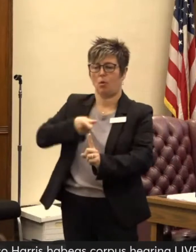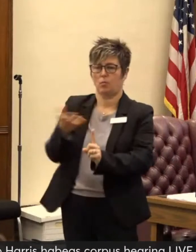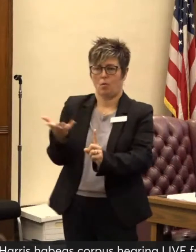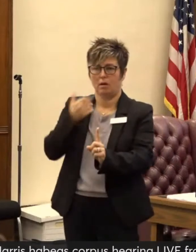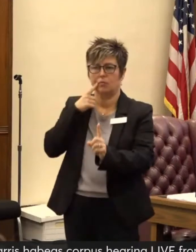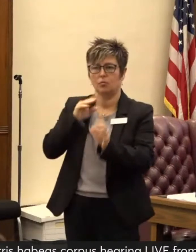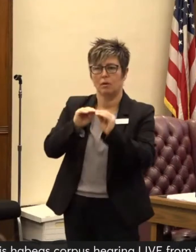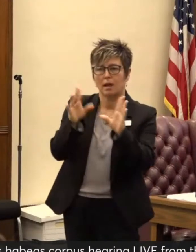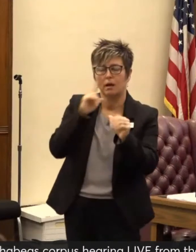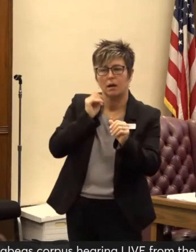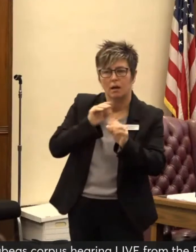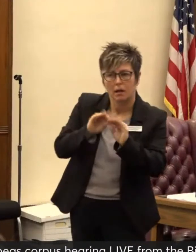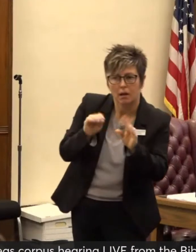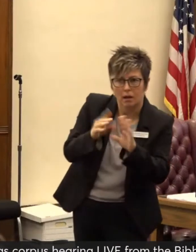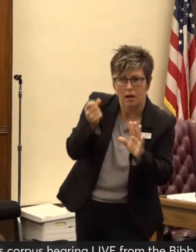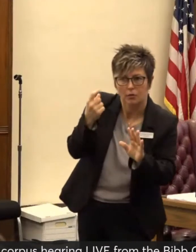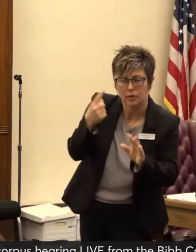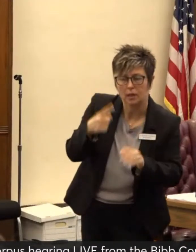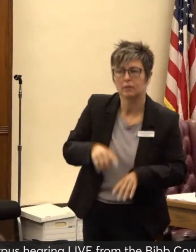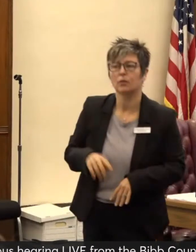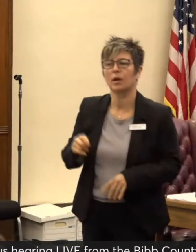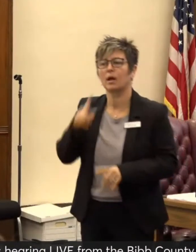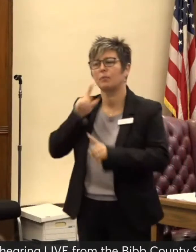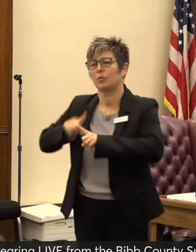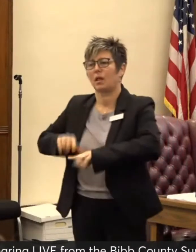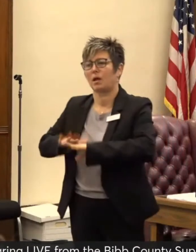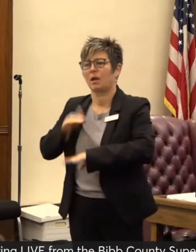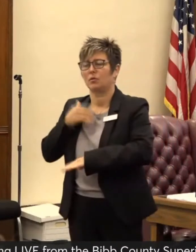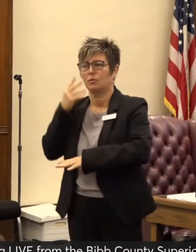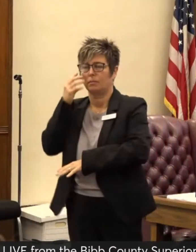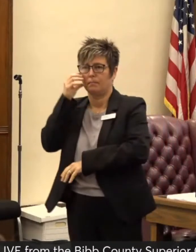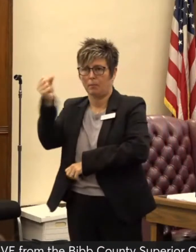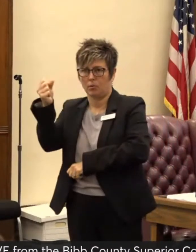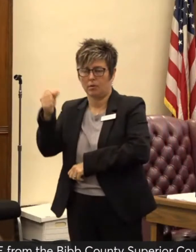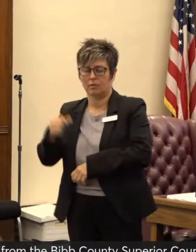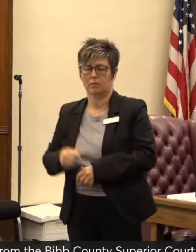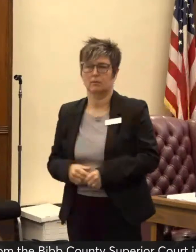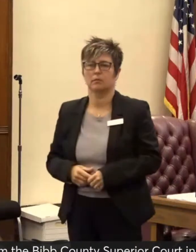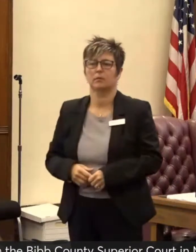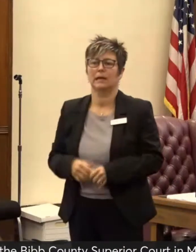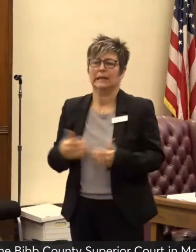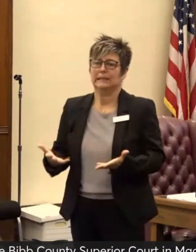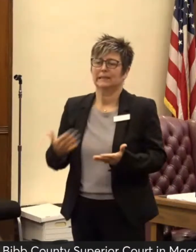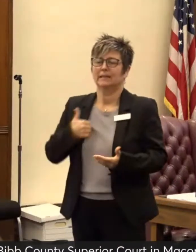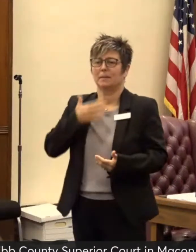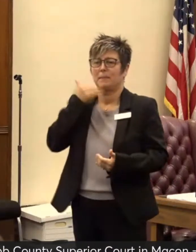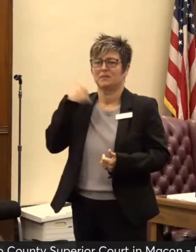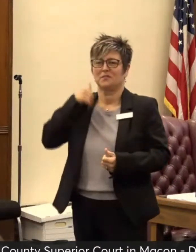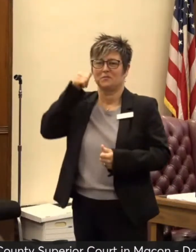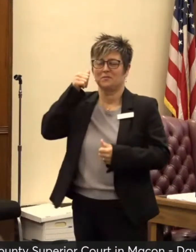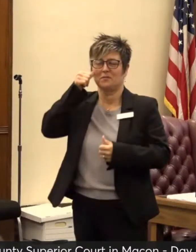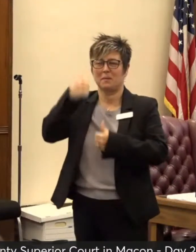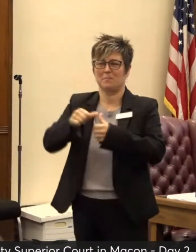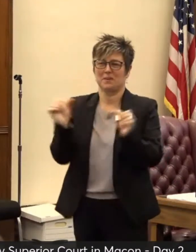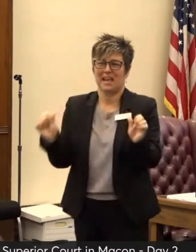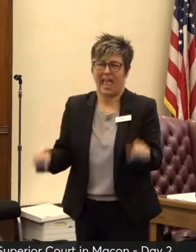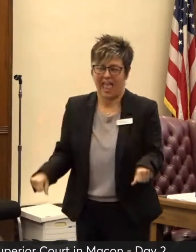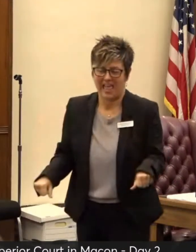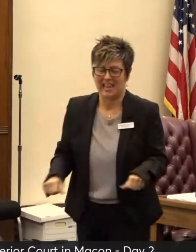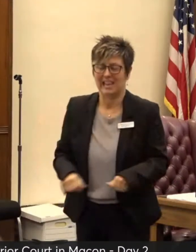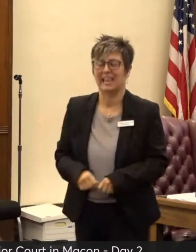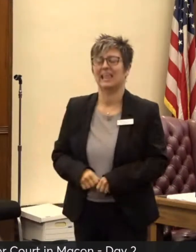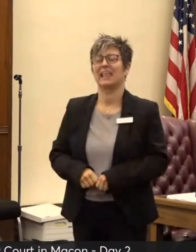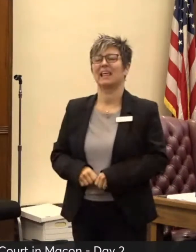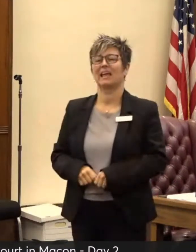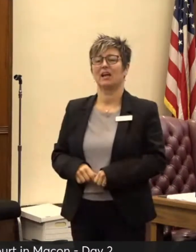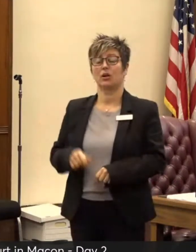And again, just going off of your memory, to the best you can recall, which is all we can ask of anybody, do you remember there